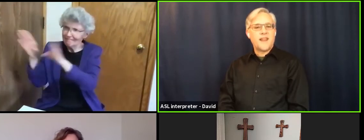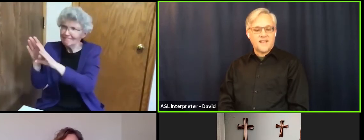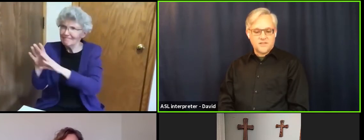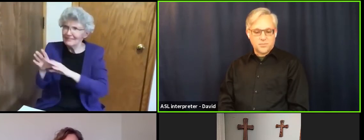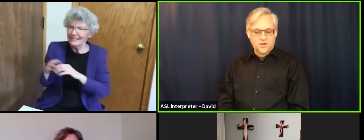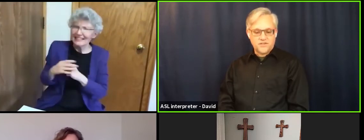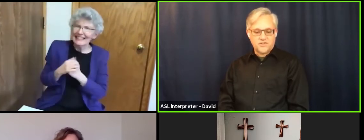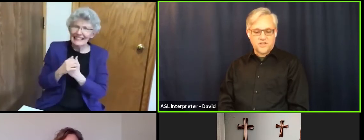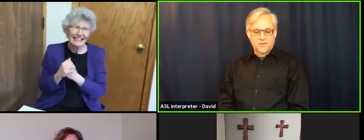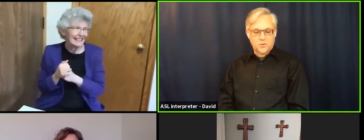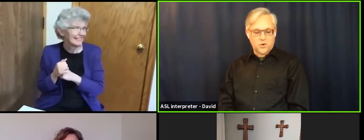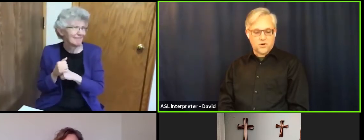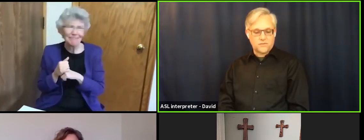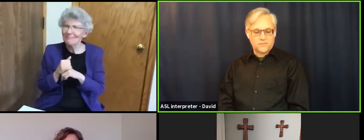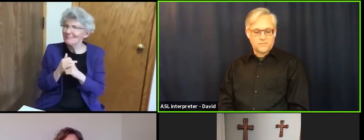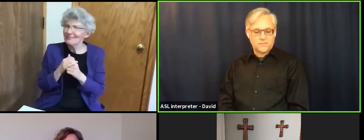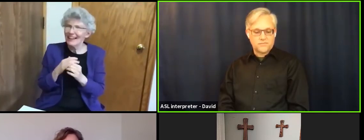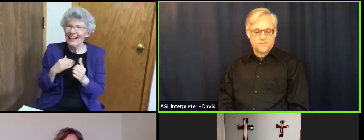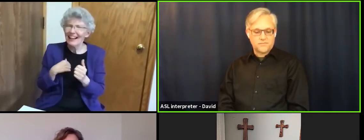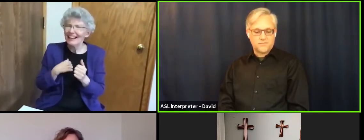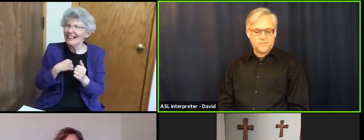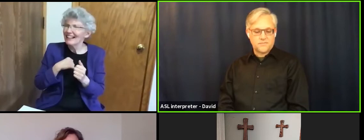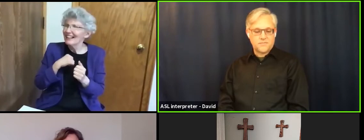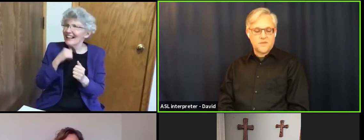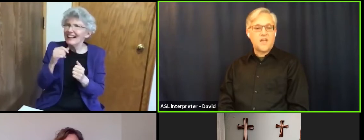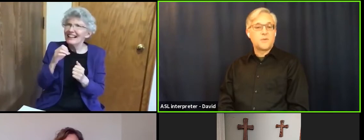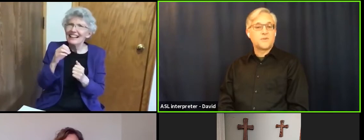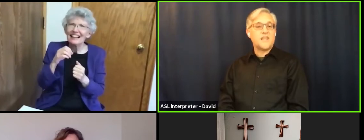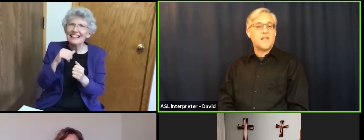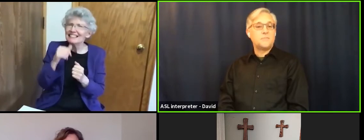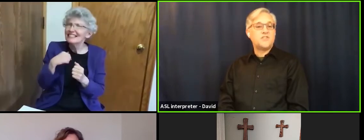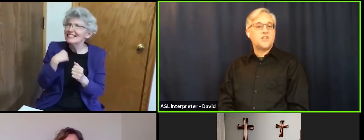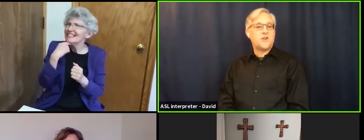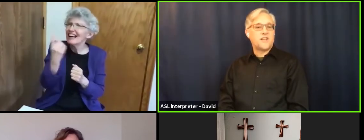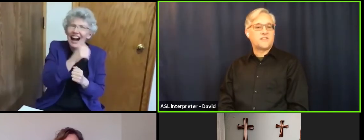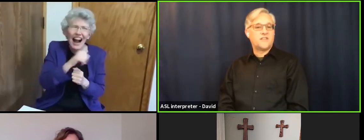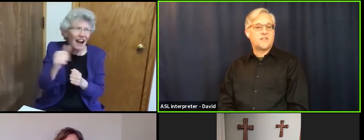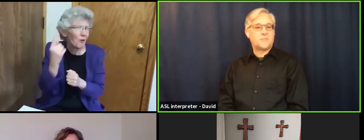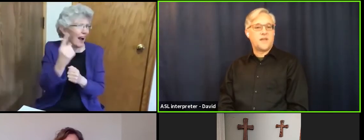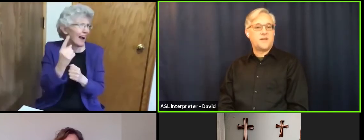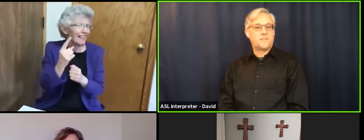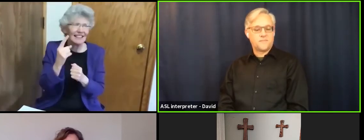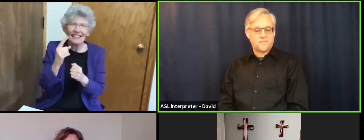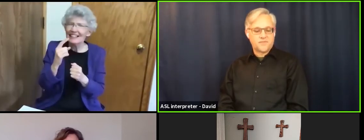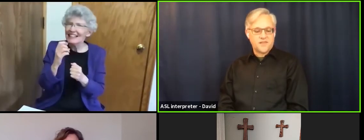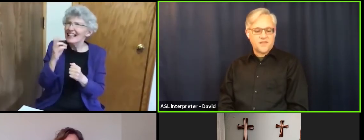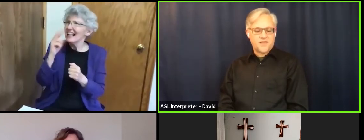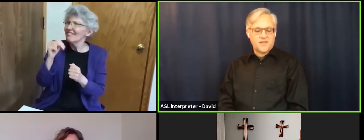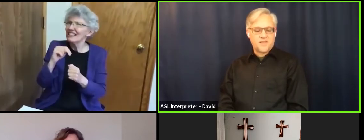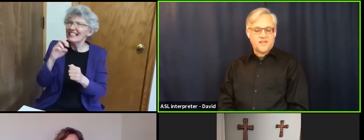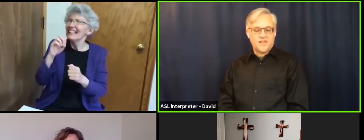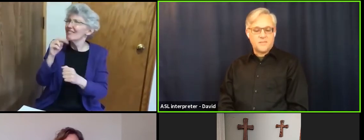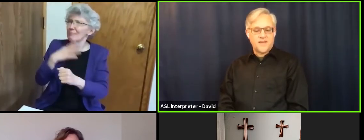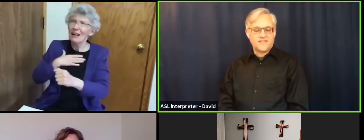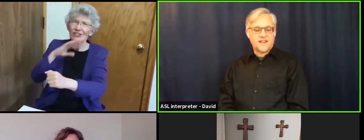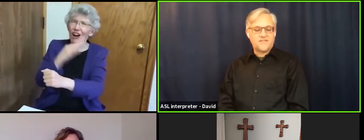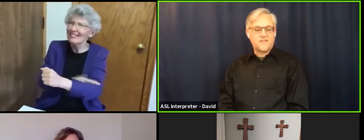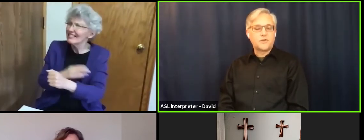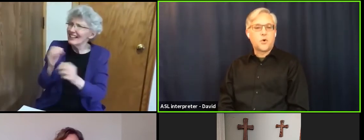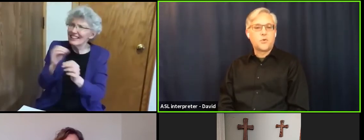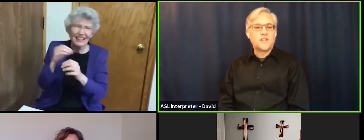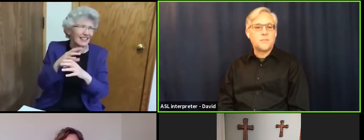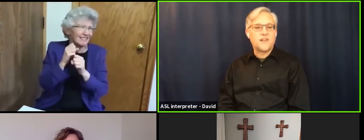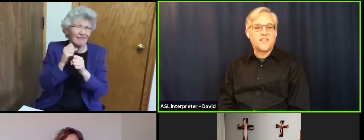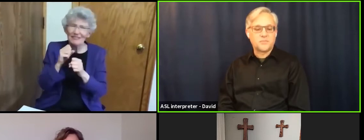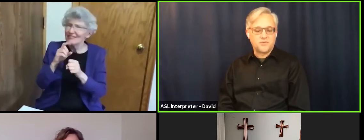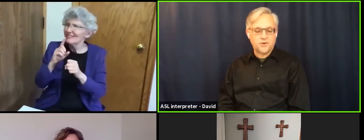The man asked the priest to shut the door. There was an empty chair next to his bed. And the man said, "I've